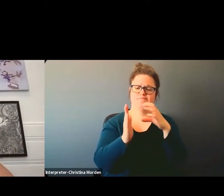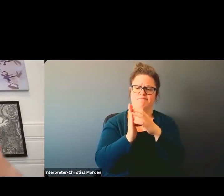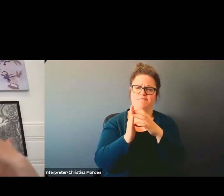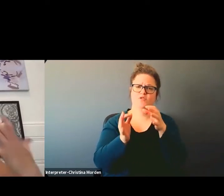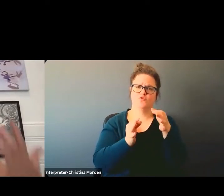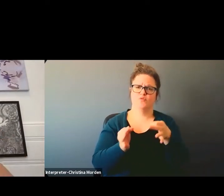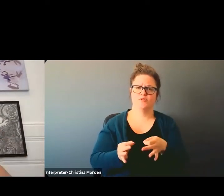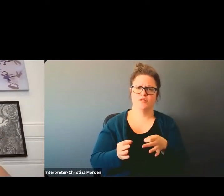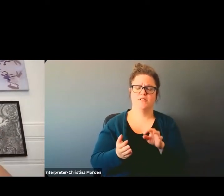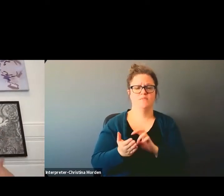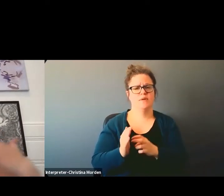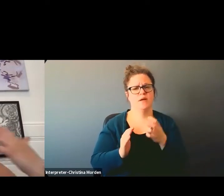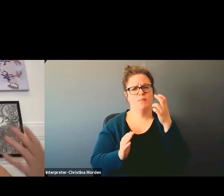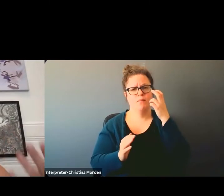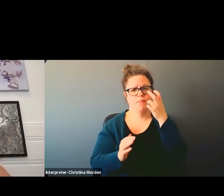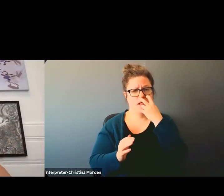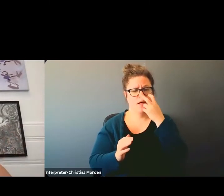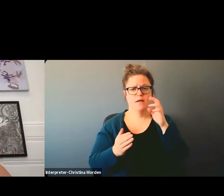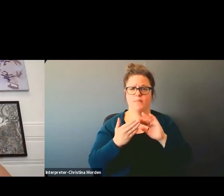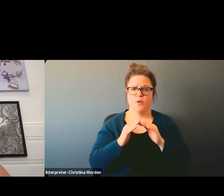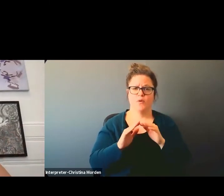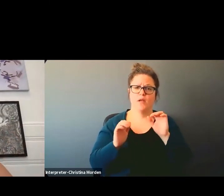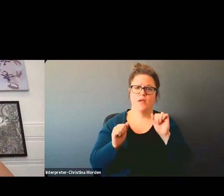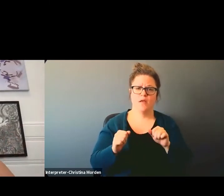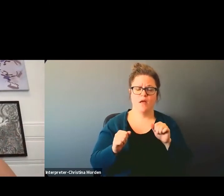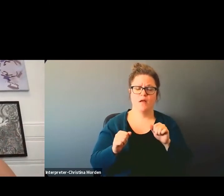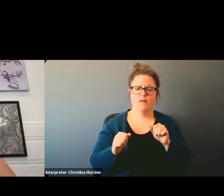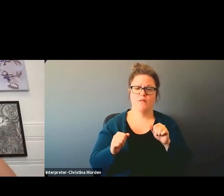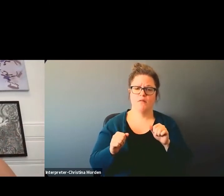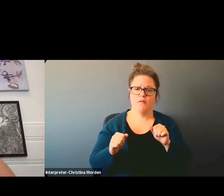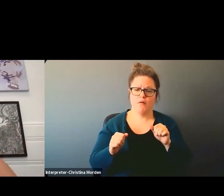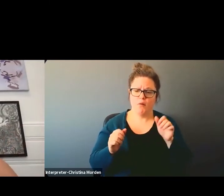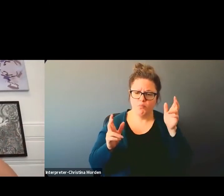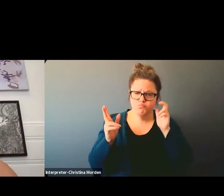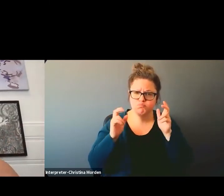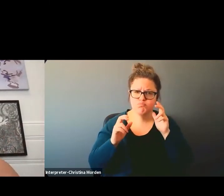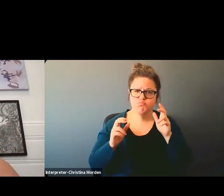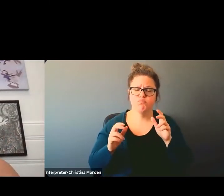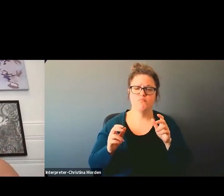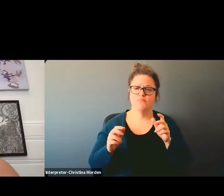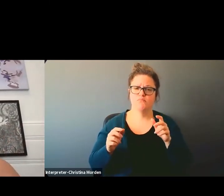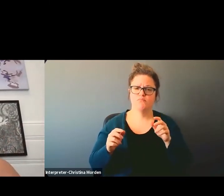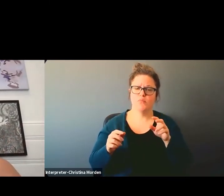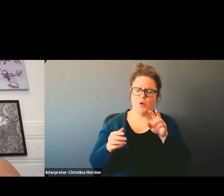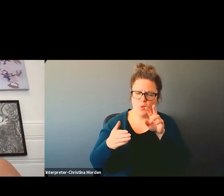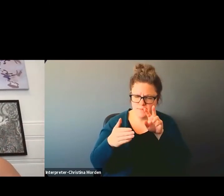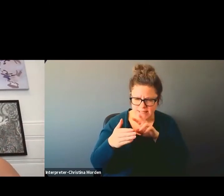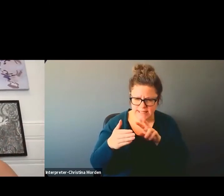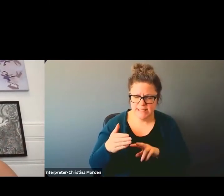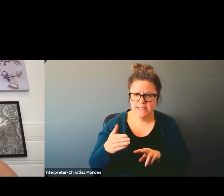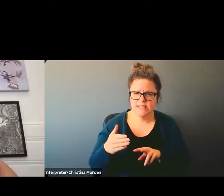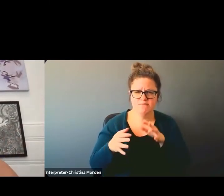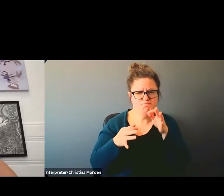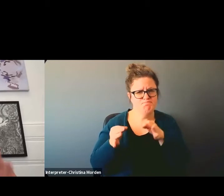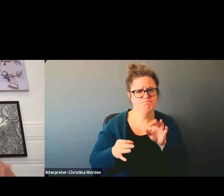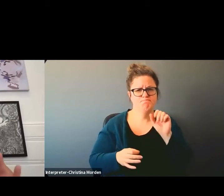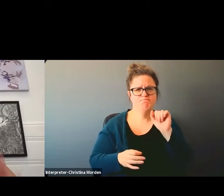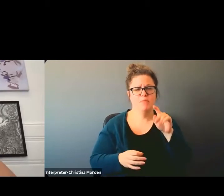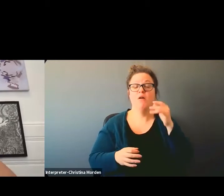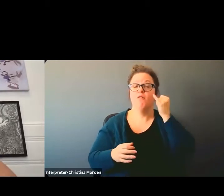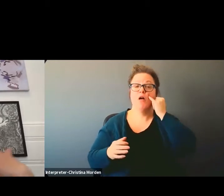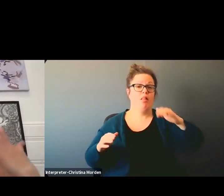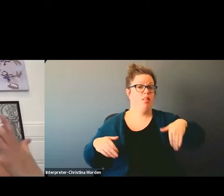to really benefit from the arts and interact with the arts. Now, if you haven't done this before, just